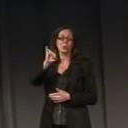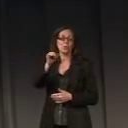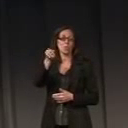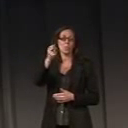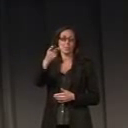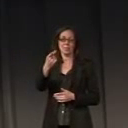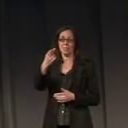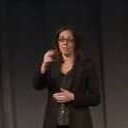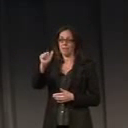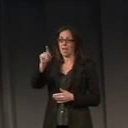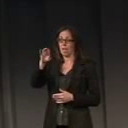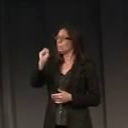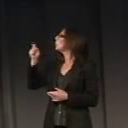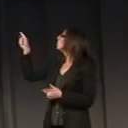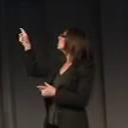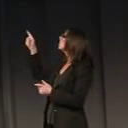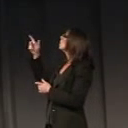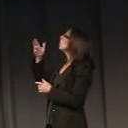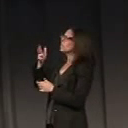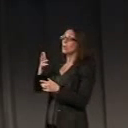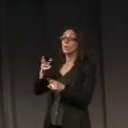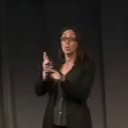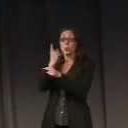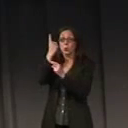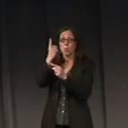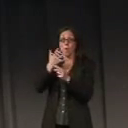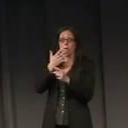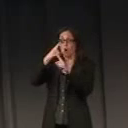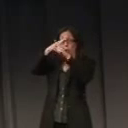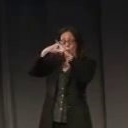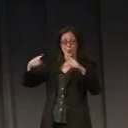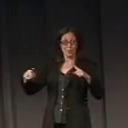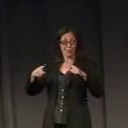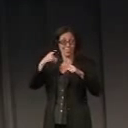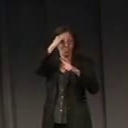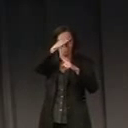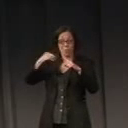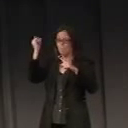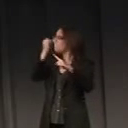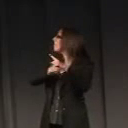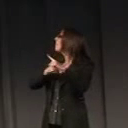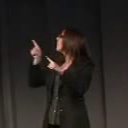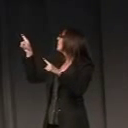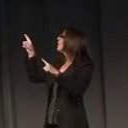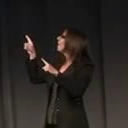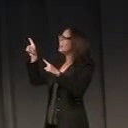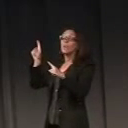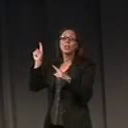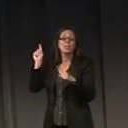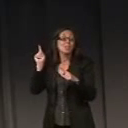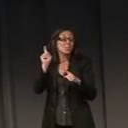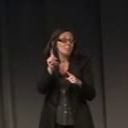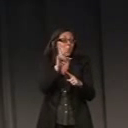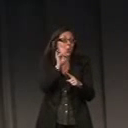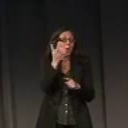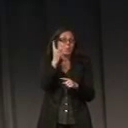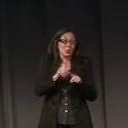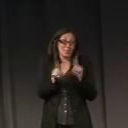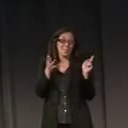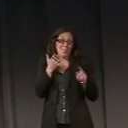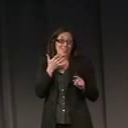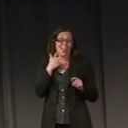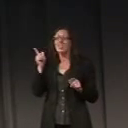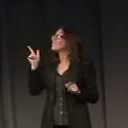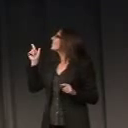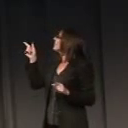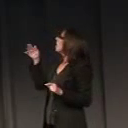stripe, a stripe to appear two different colors. His genius was in the clever interplay of the backgrounds to have that stripe